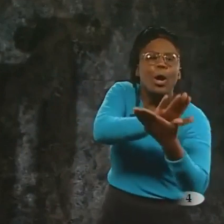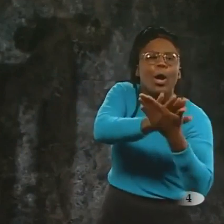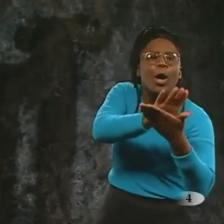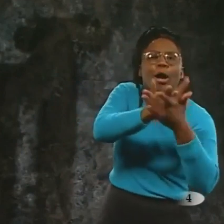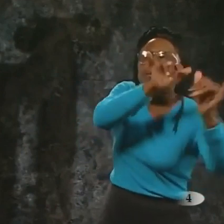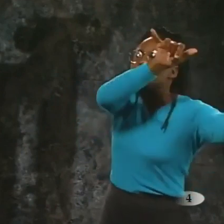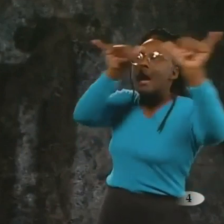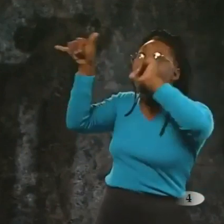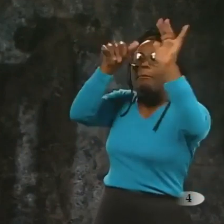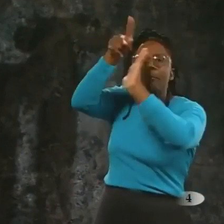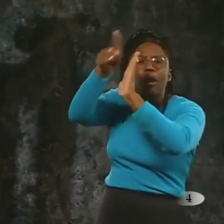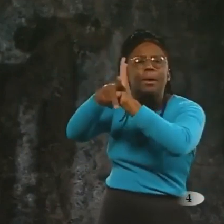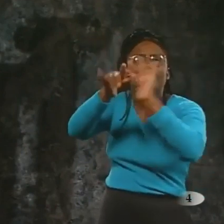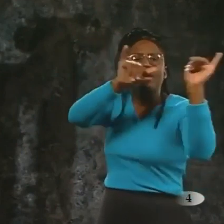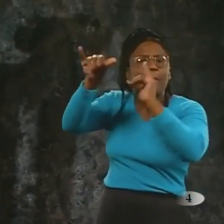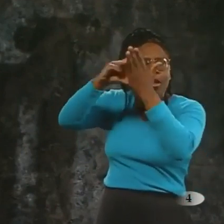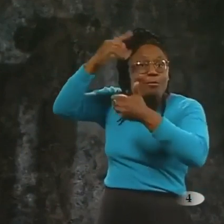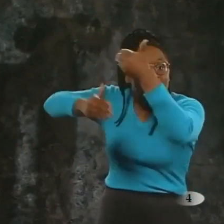learning how to spell in school.